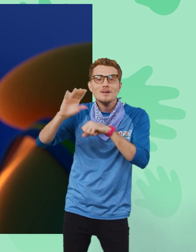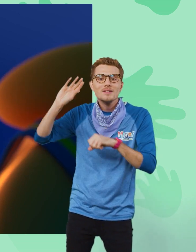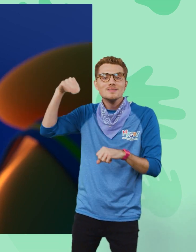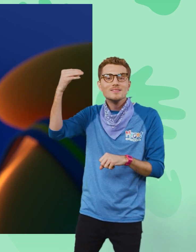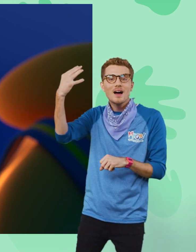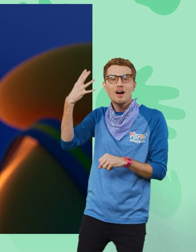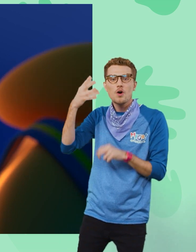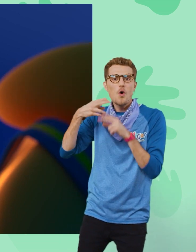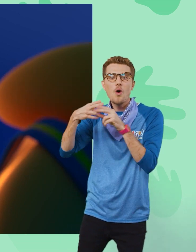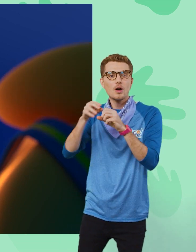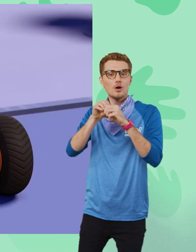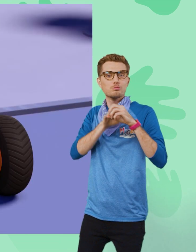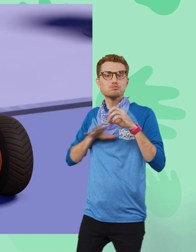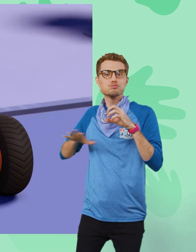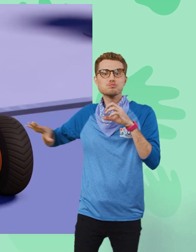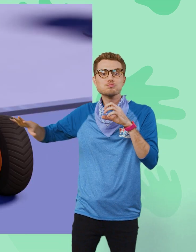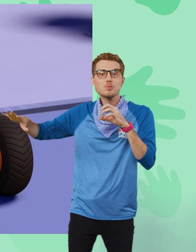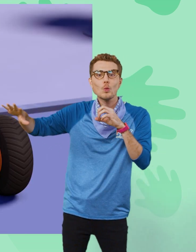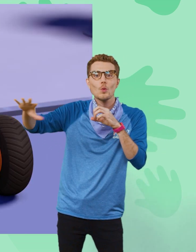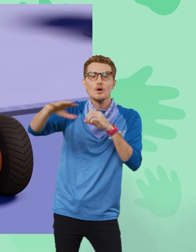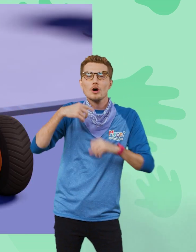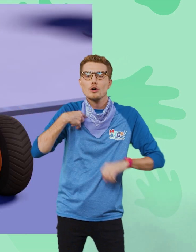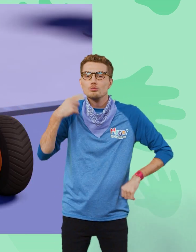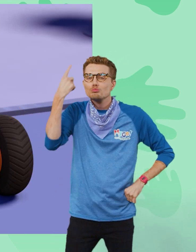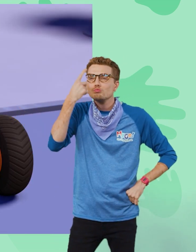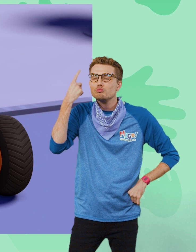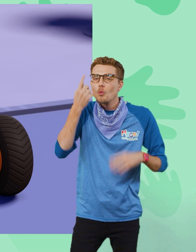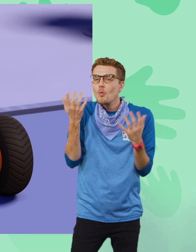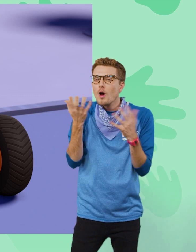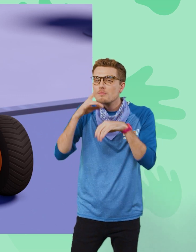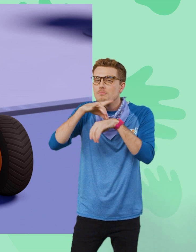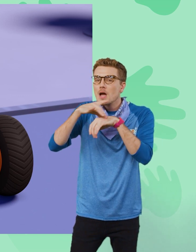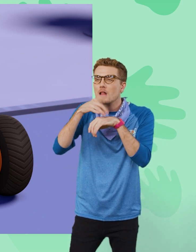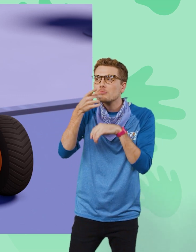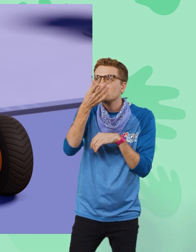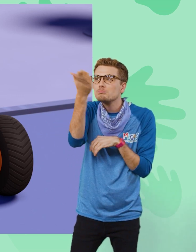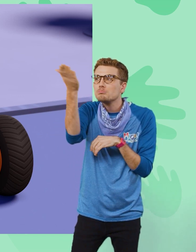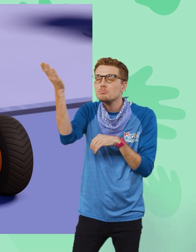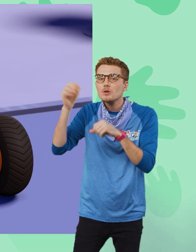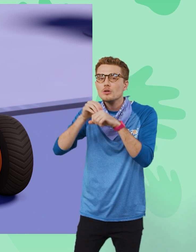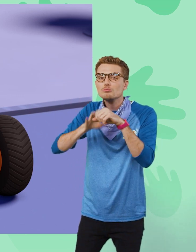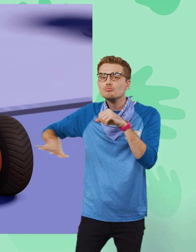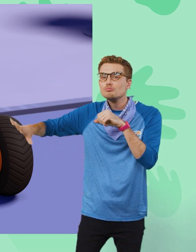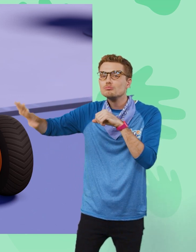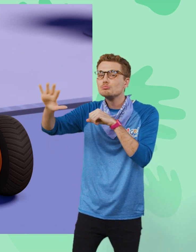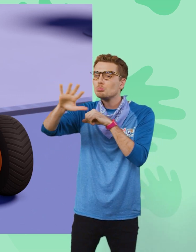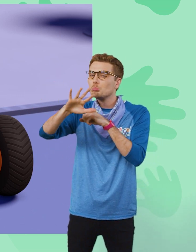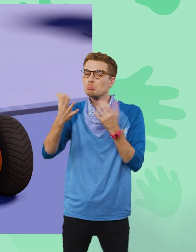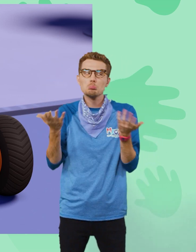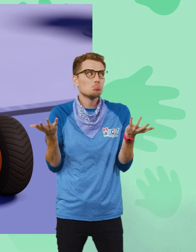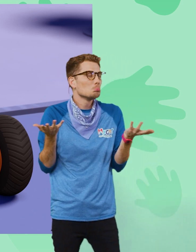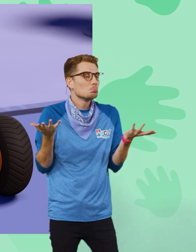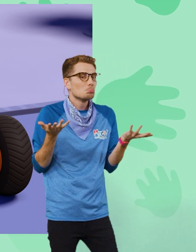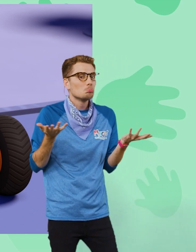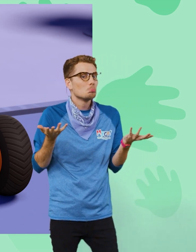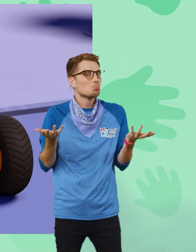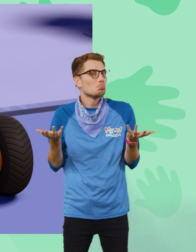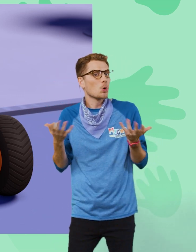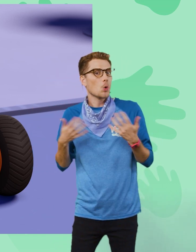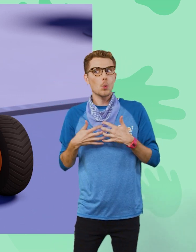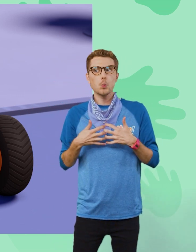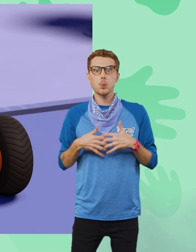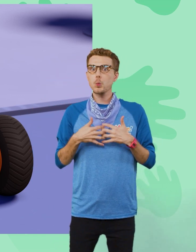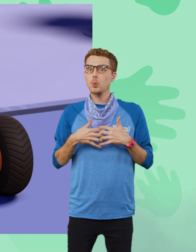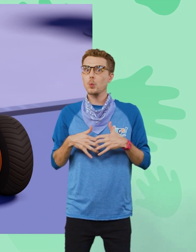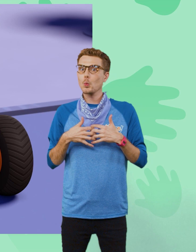the planets and the sun. It's called the solar system. I wonder, what planets are